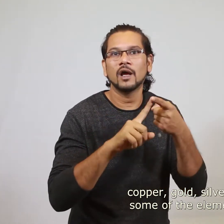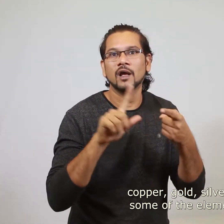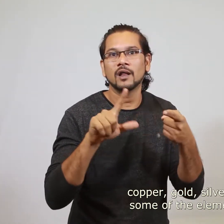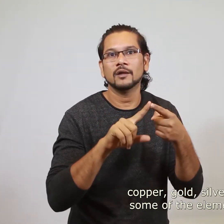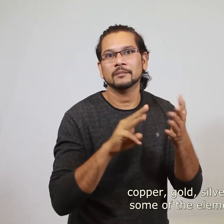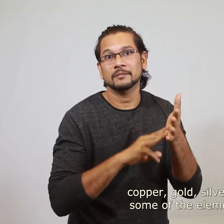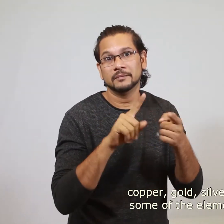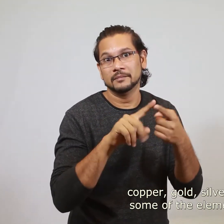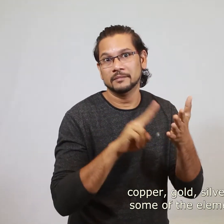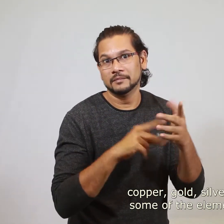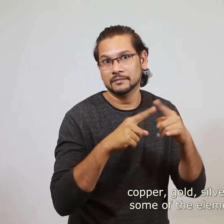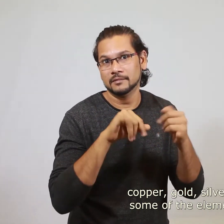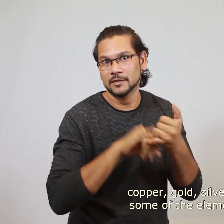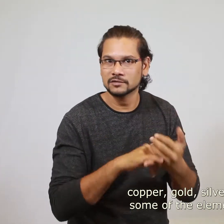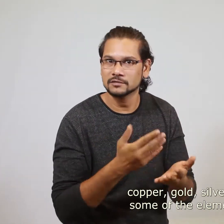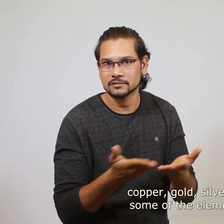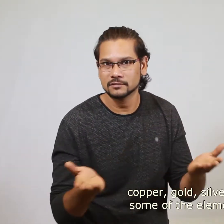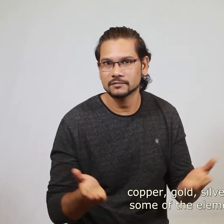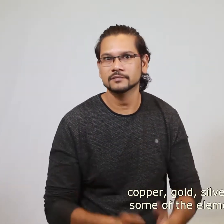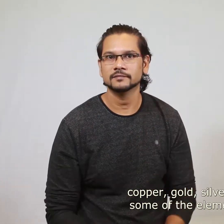are some of the elements.